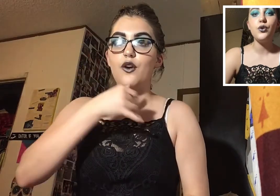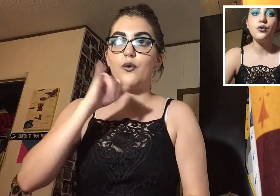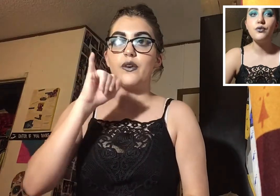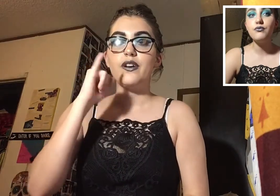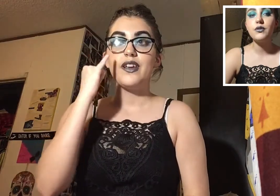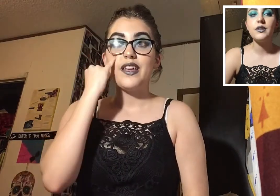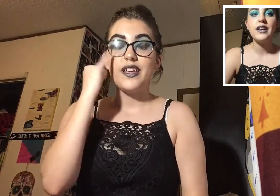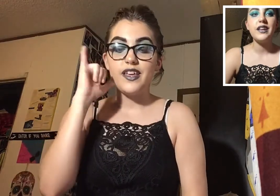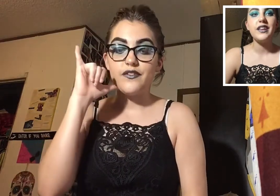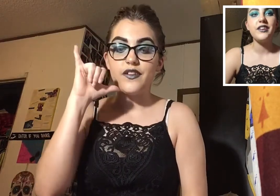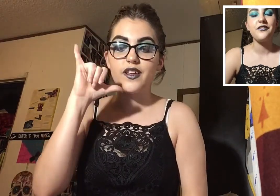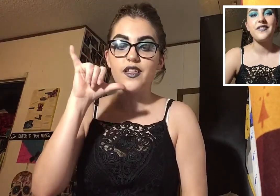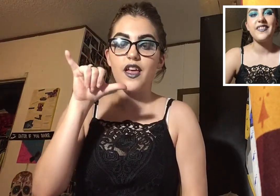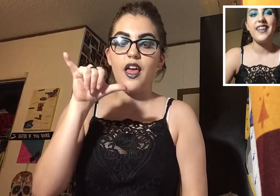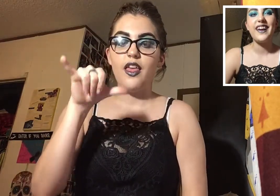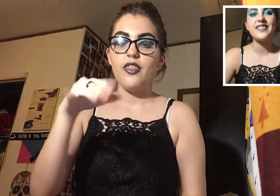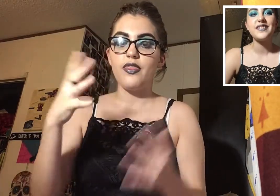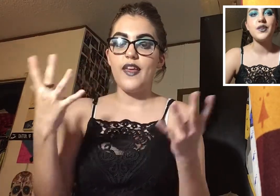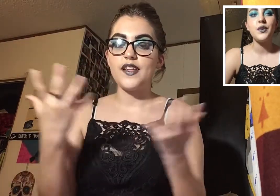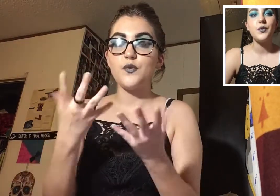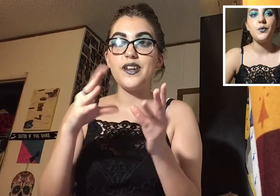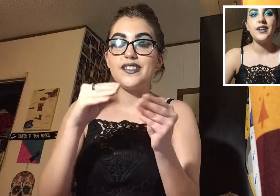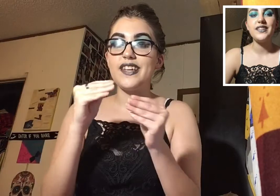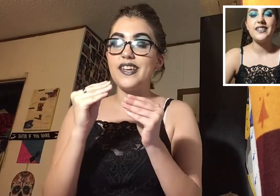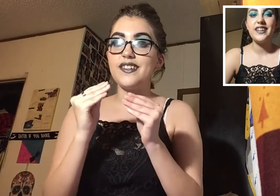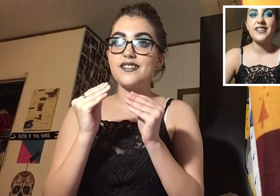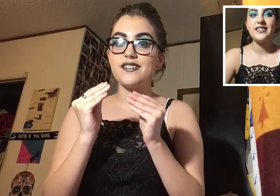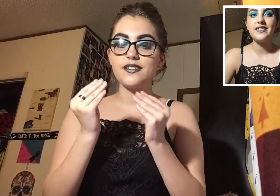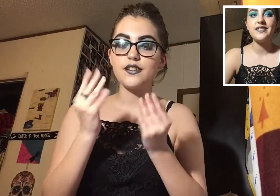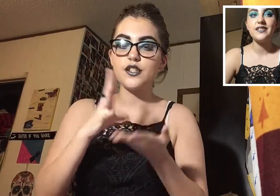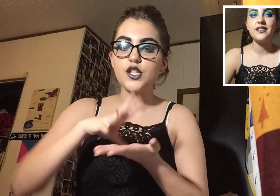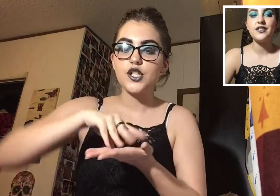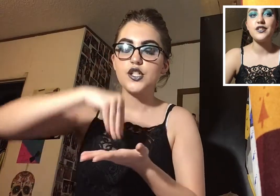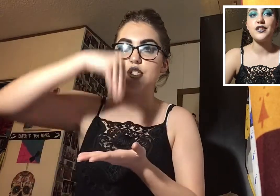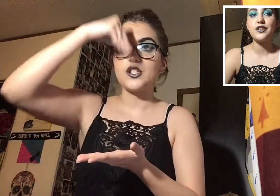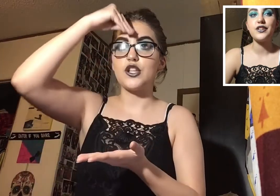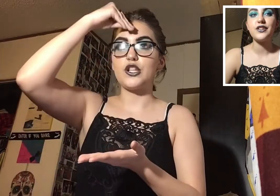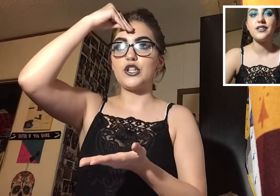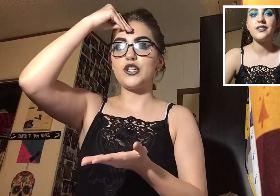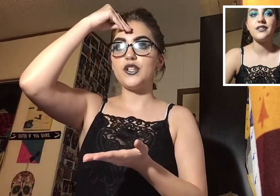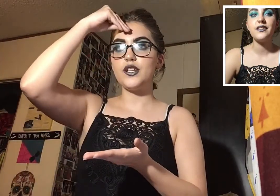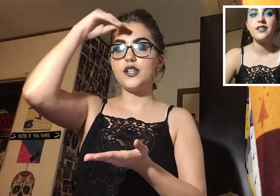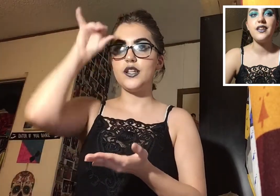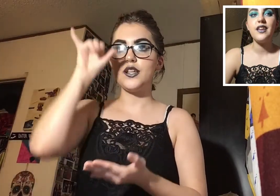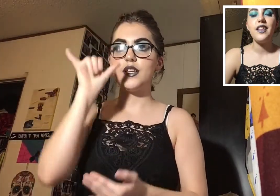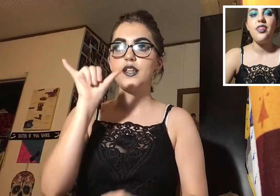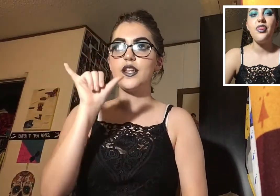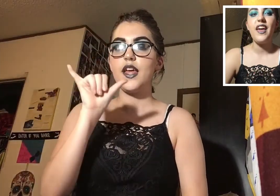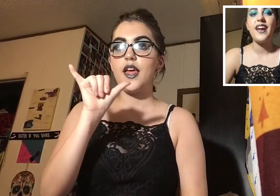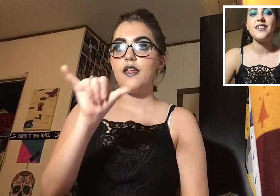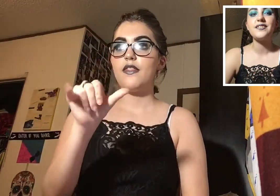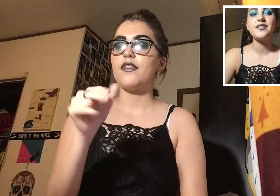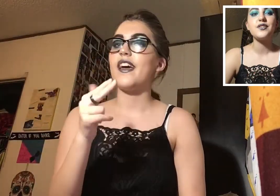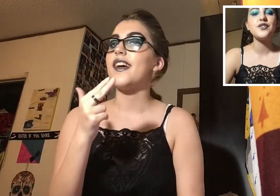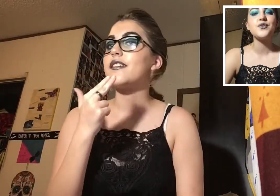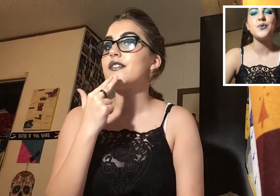Oh, if that's what it takes to learn that sweet